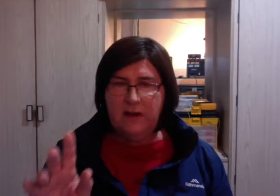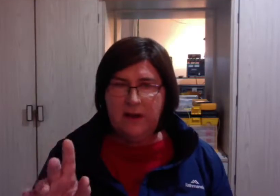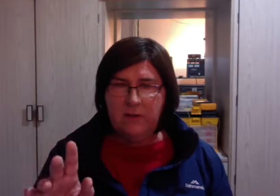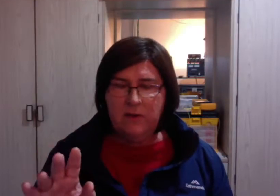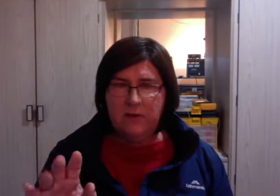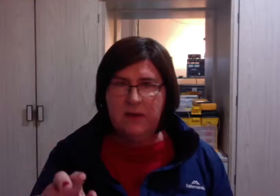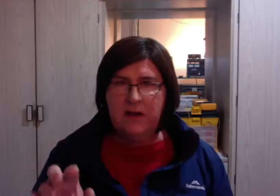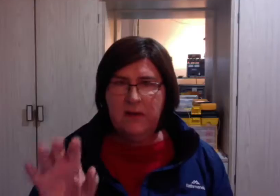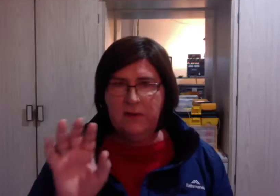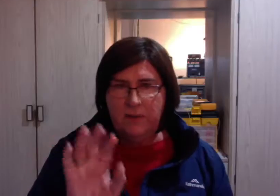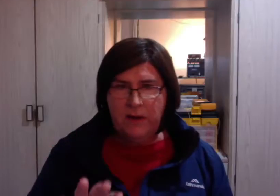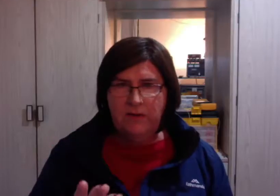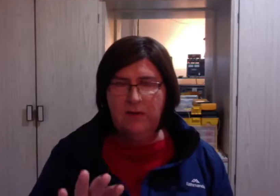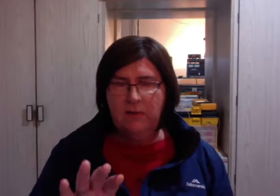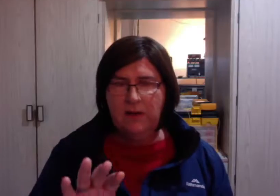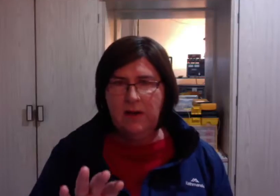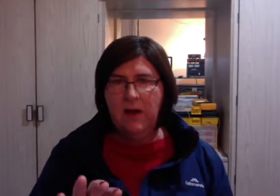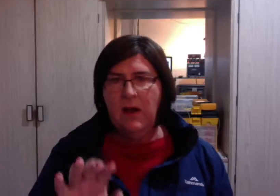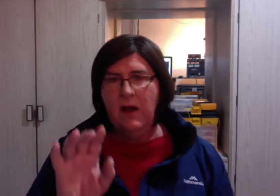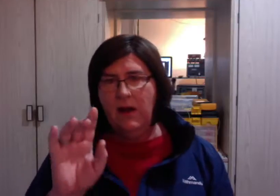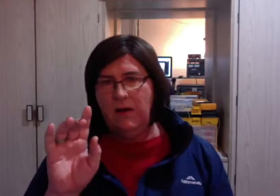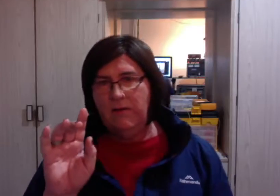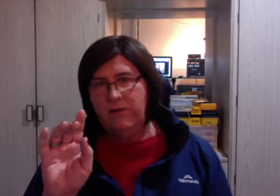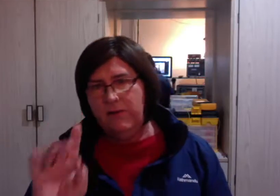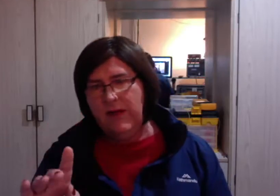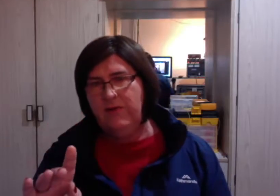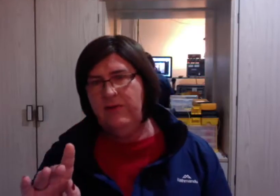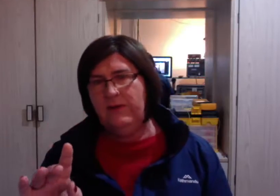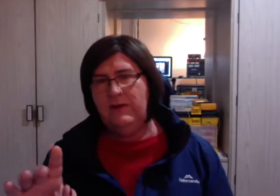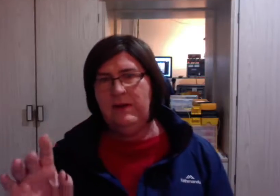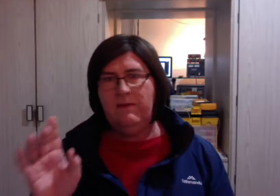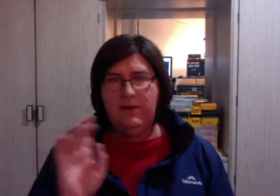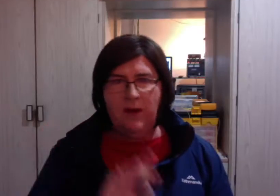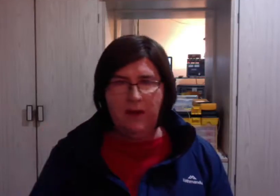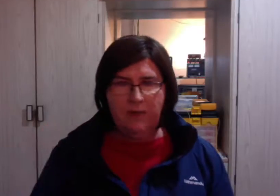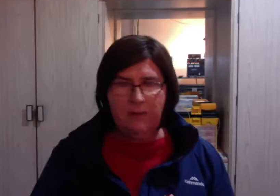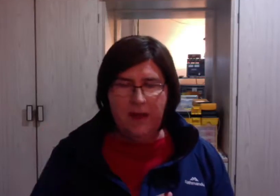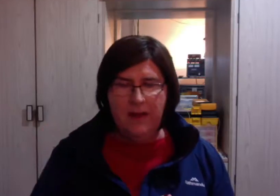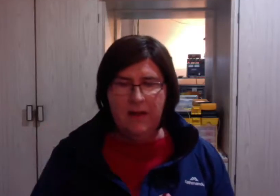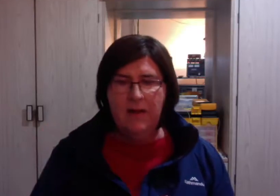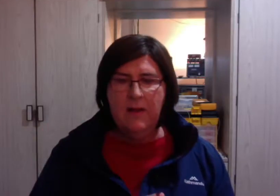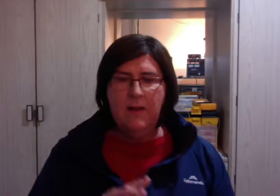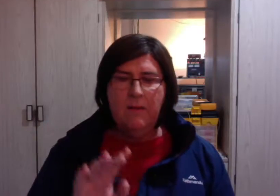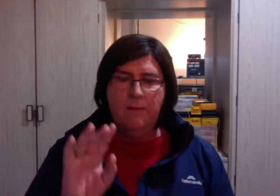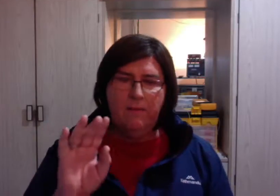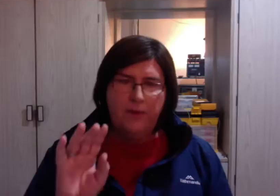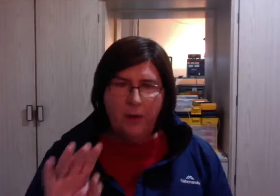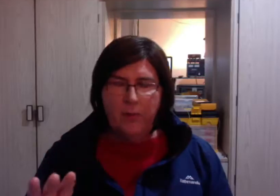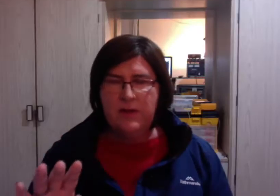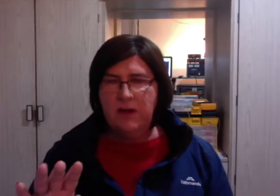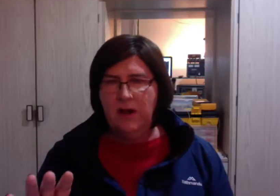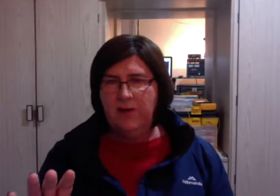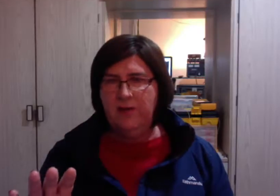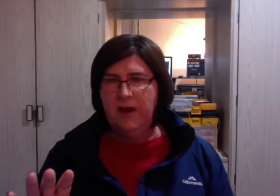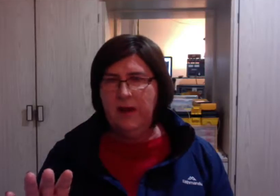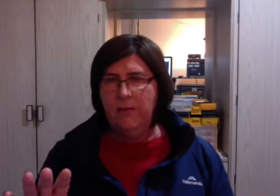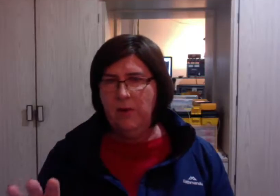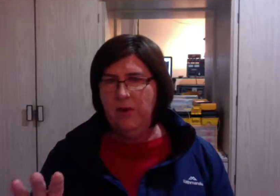2616, which would mean in the 26th week of 2016, the tires were made. Don't bring tires that are more than